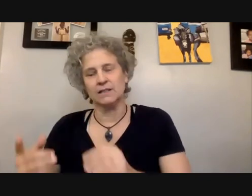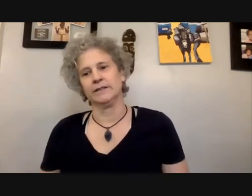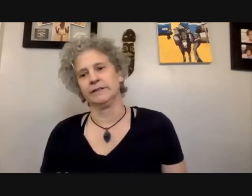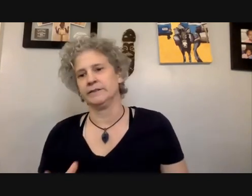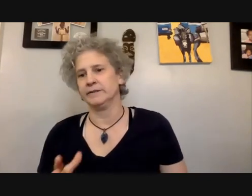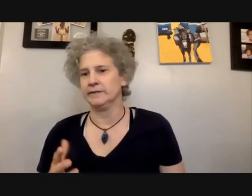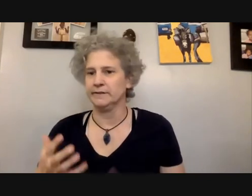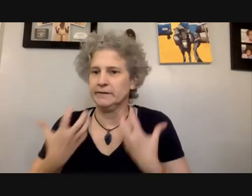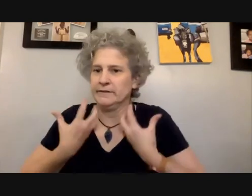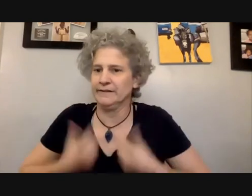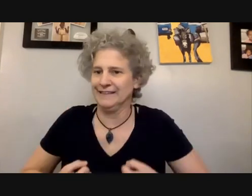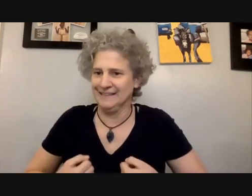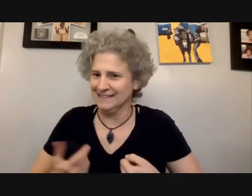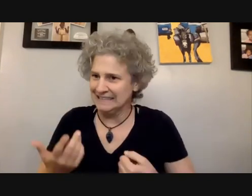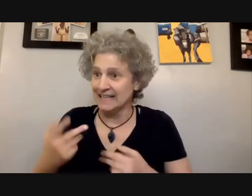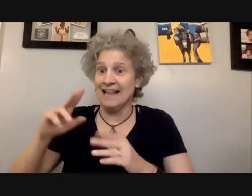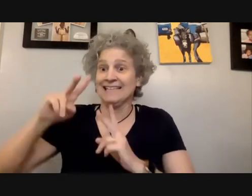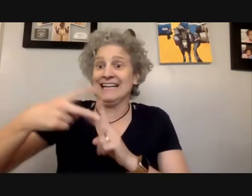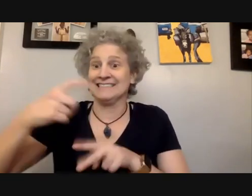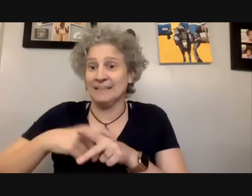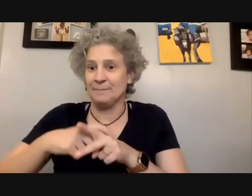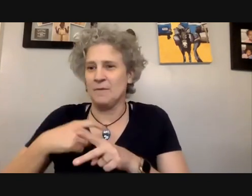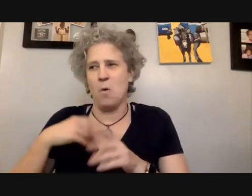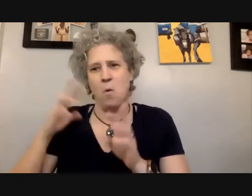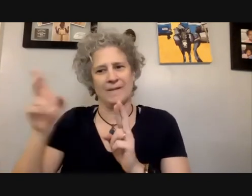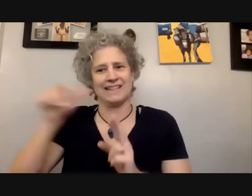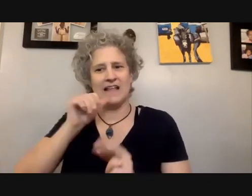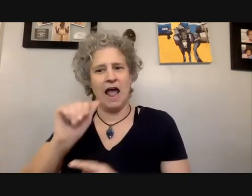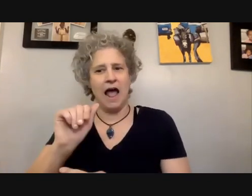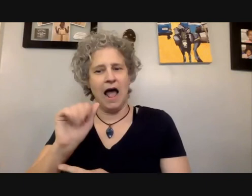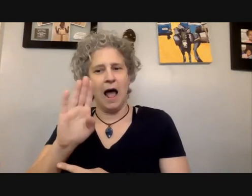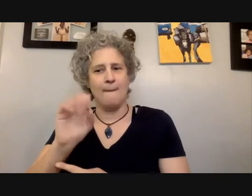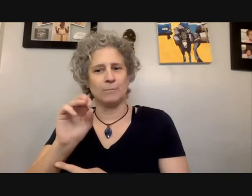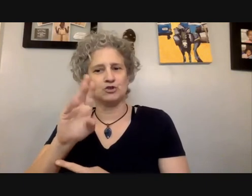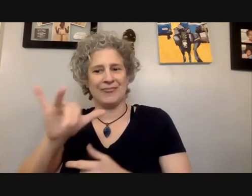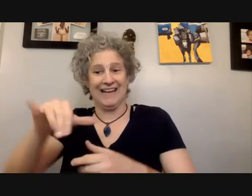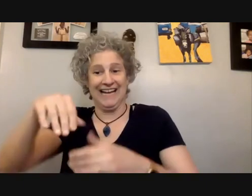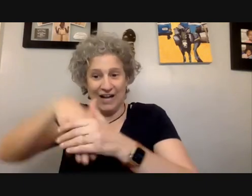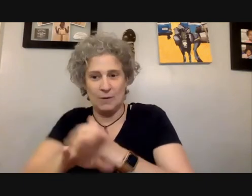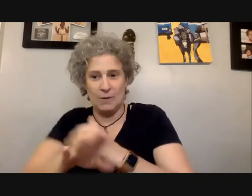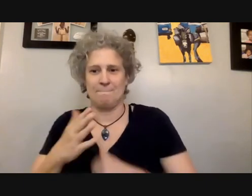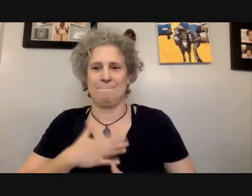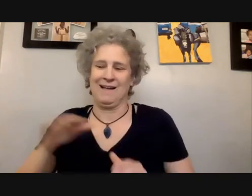the doctor's office then billed me for the cancellation because they had provided the interpreter.